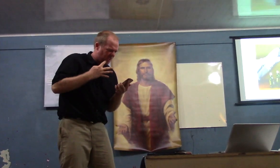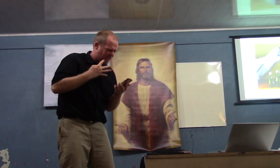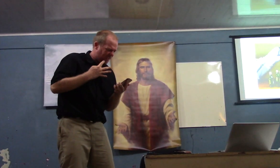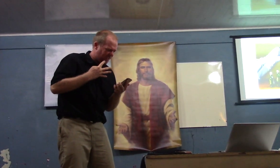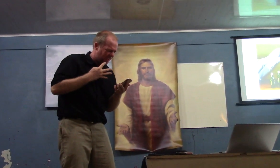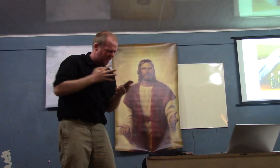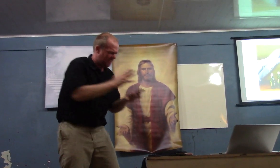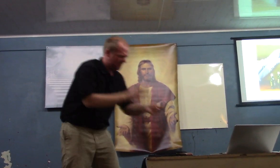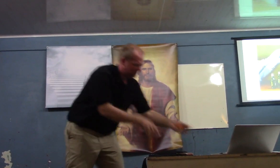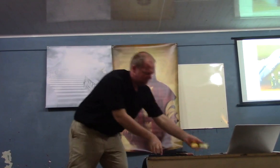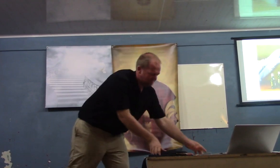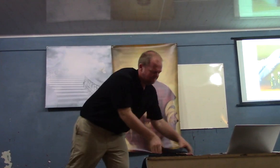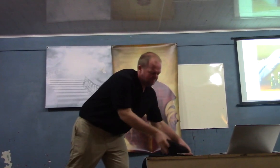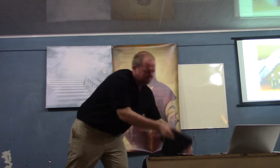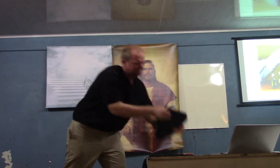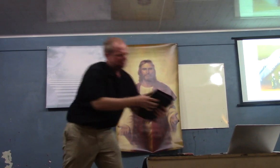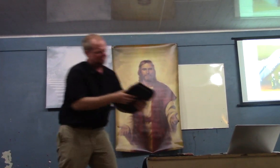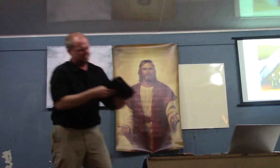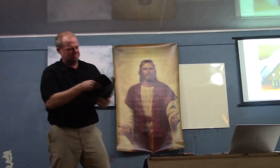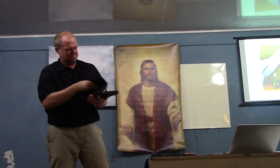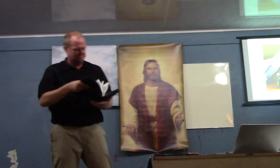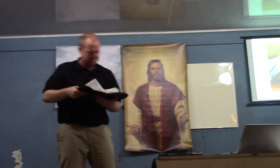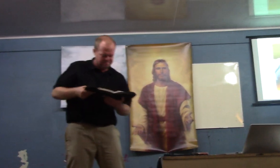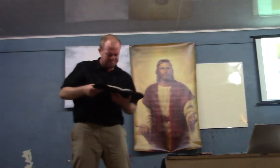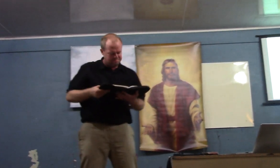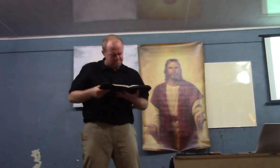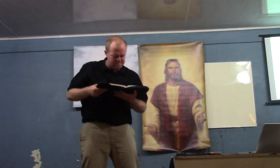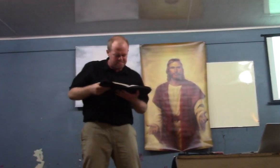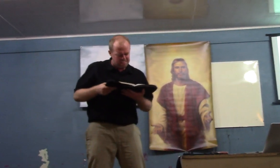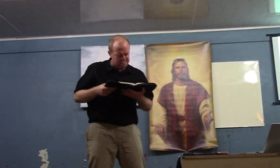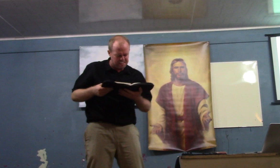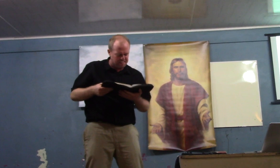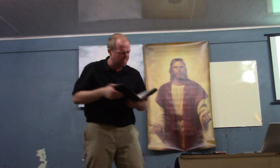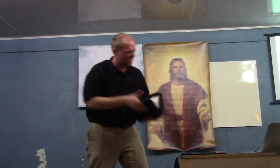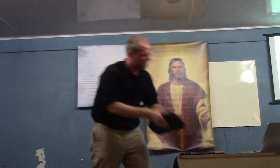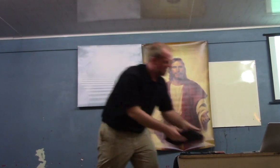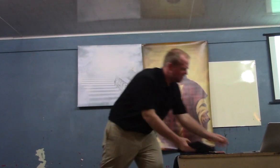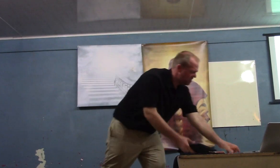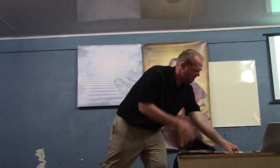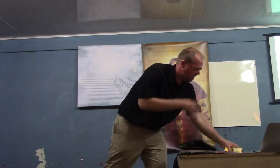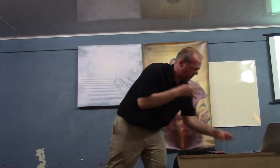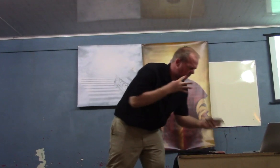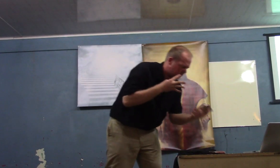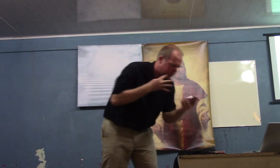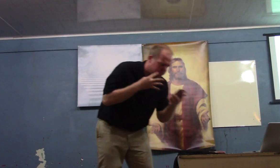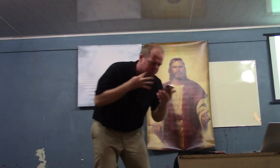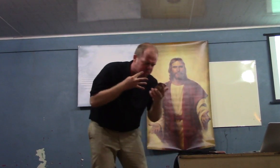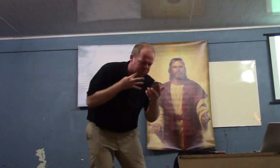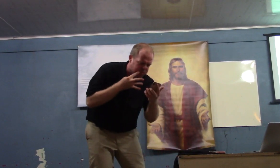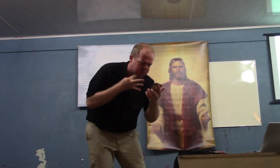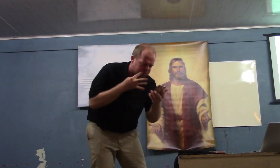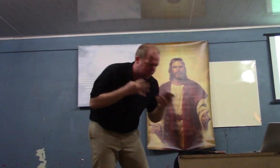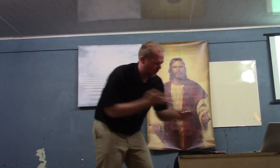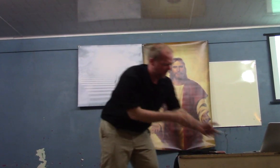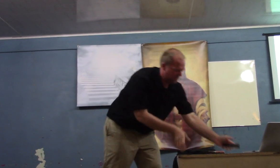Oh yeah, on my phone, I'm going to look at all those bad movies. Oh yeah, next thing I'm going to read the Bible. Oh, I'm going to take my phone again.